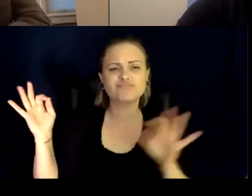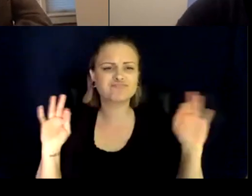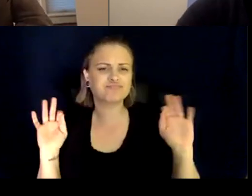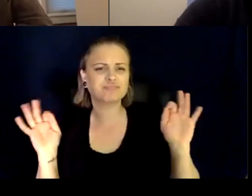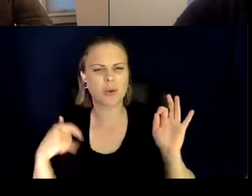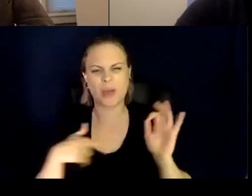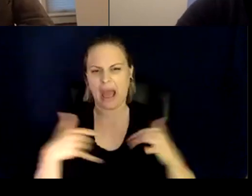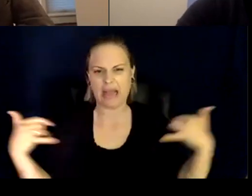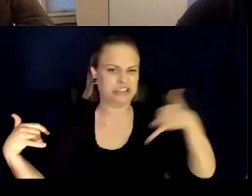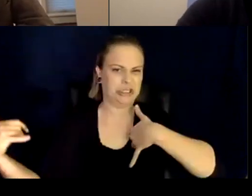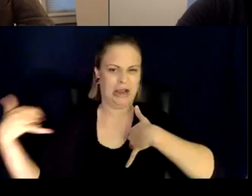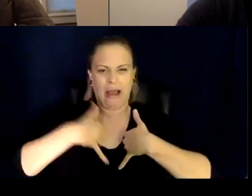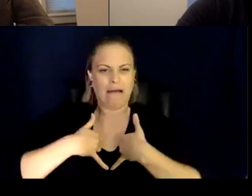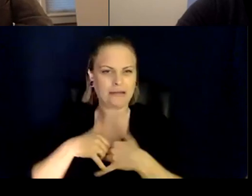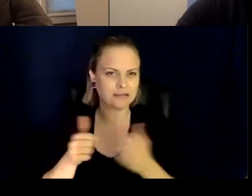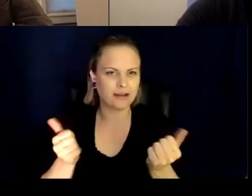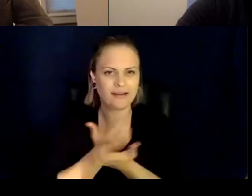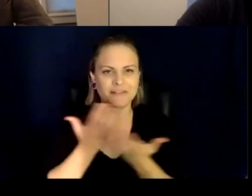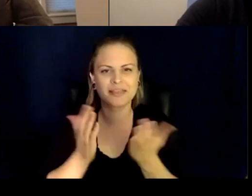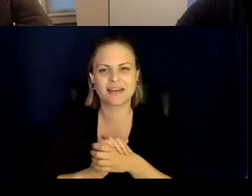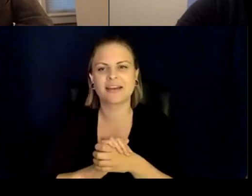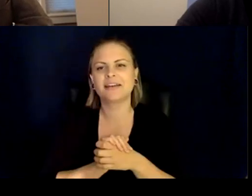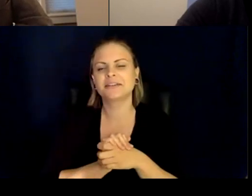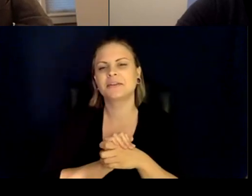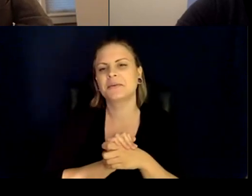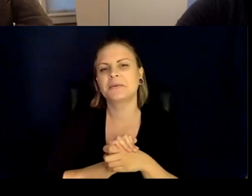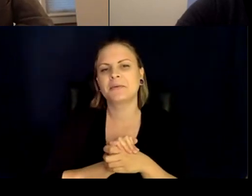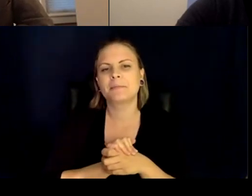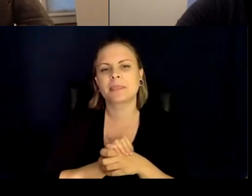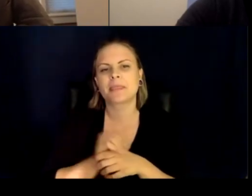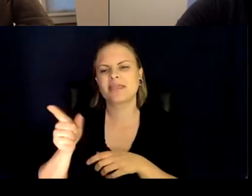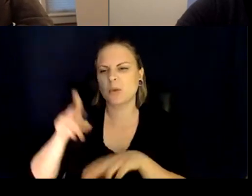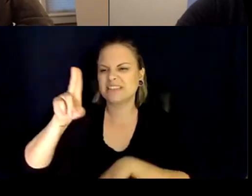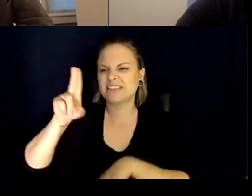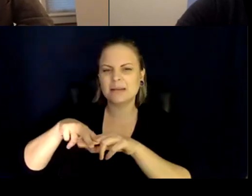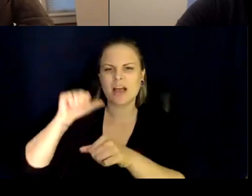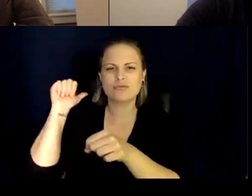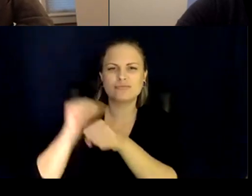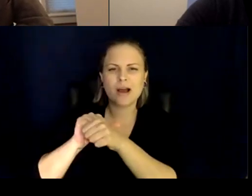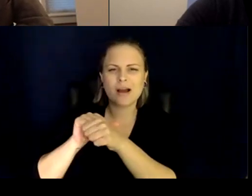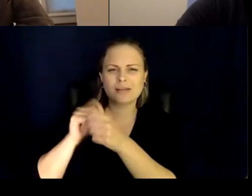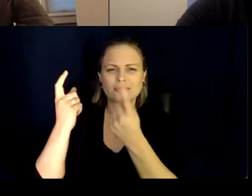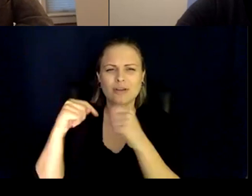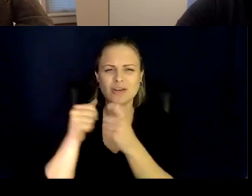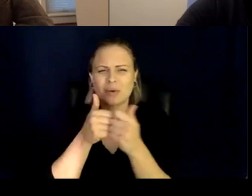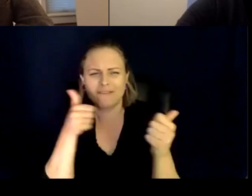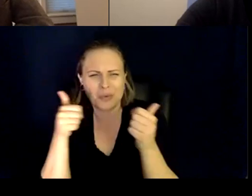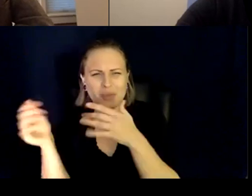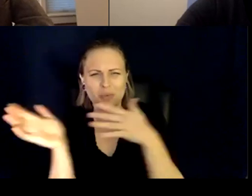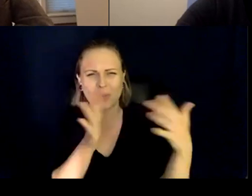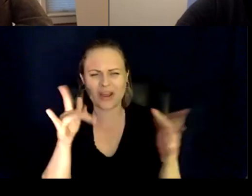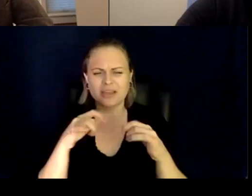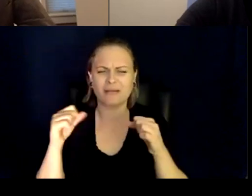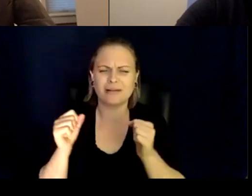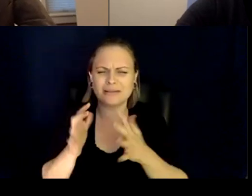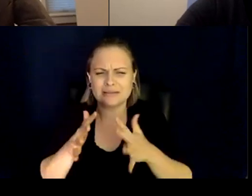and everything else, and they were sitting by the side of these boulders trying to get out of the wind, and they were shaking